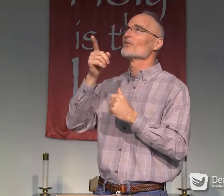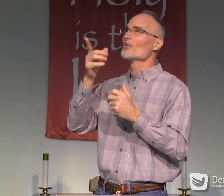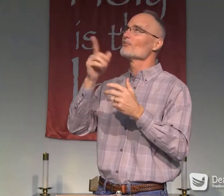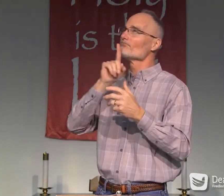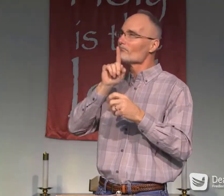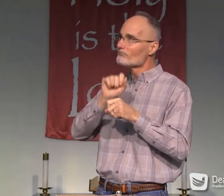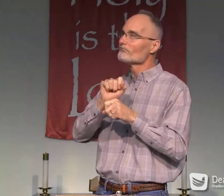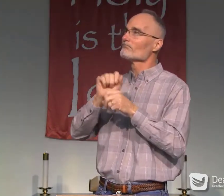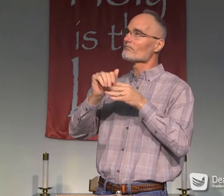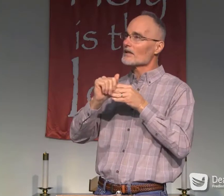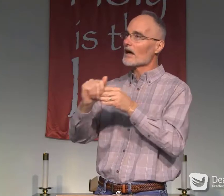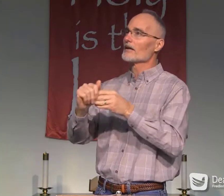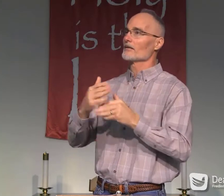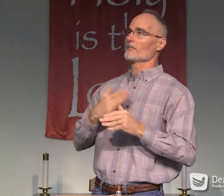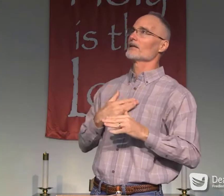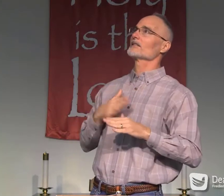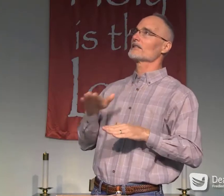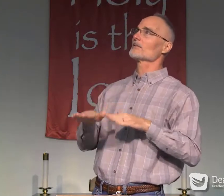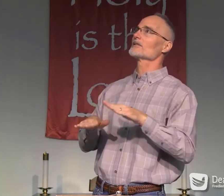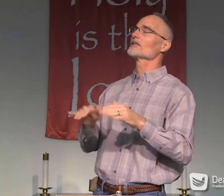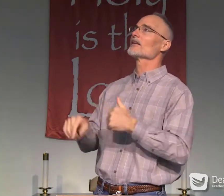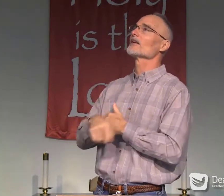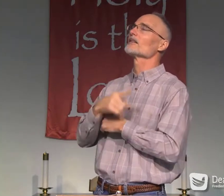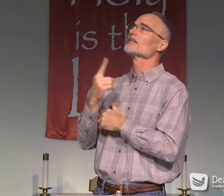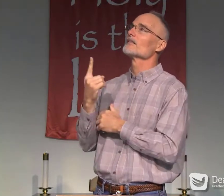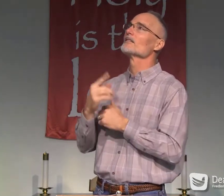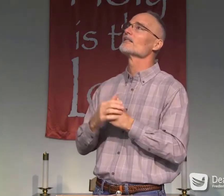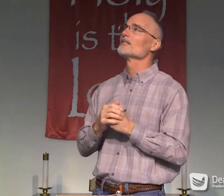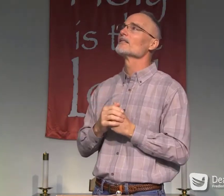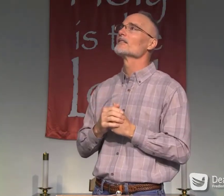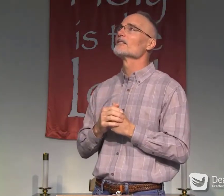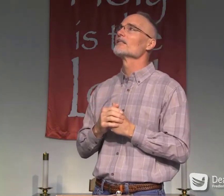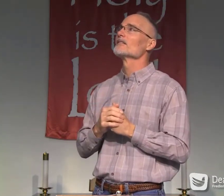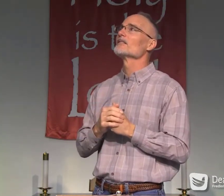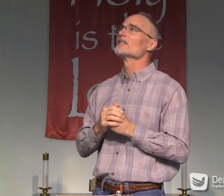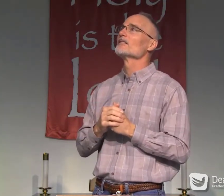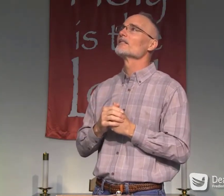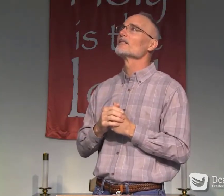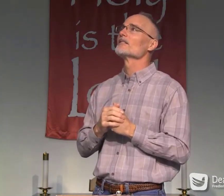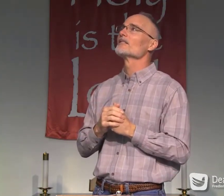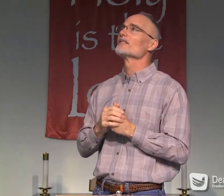and recognize that you are guiding our steps each day.